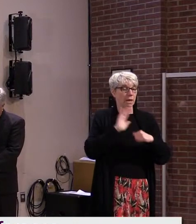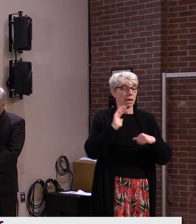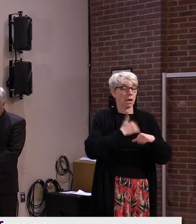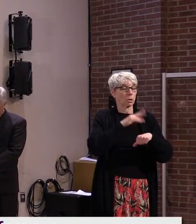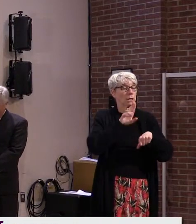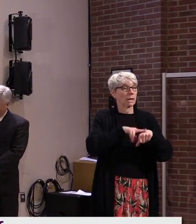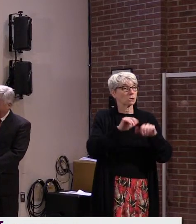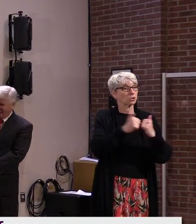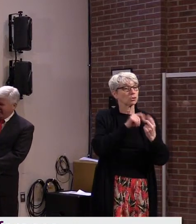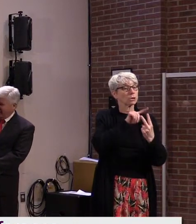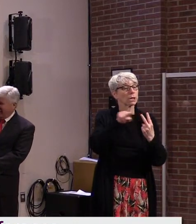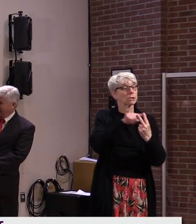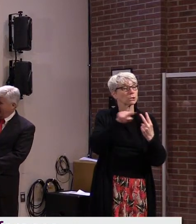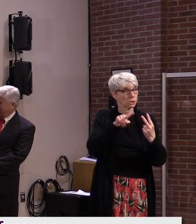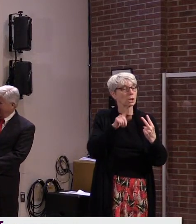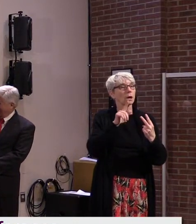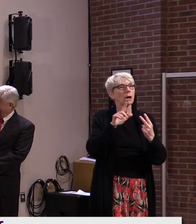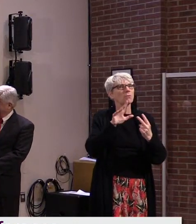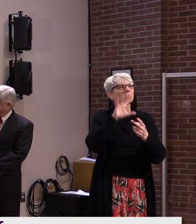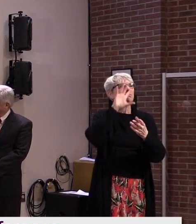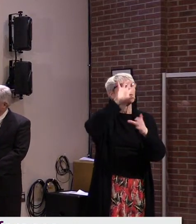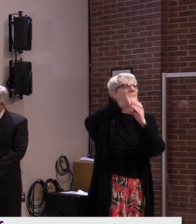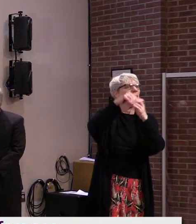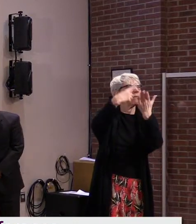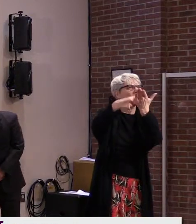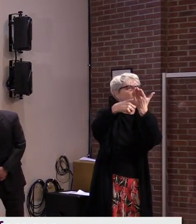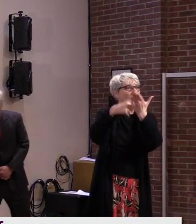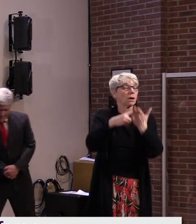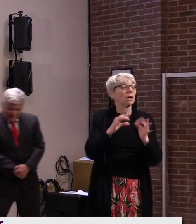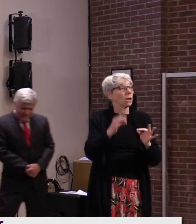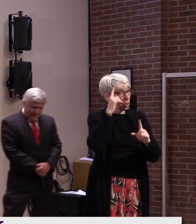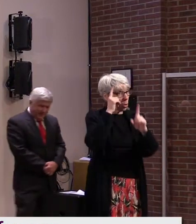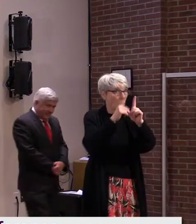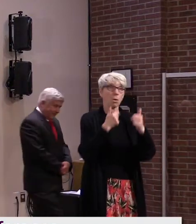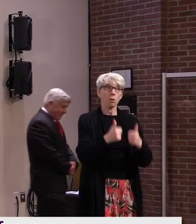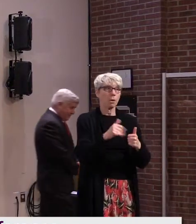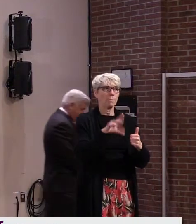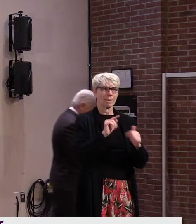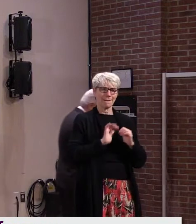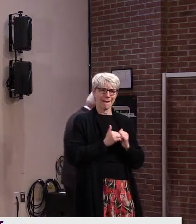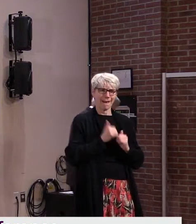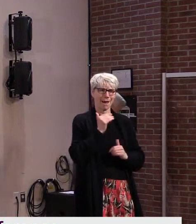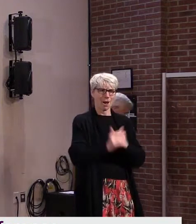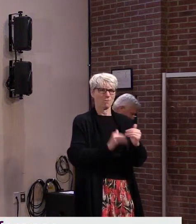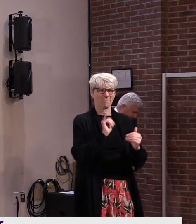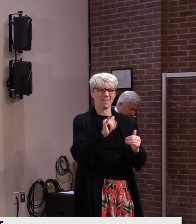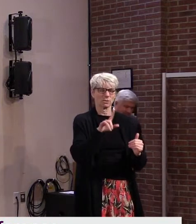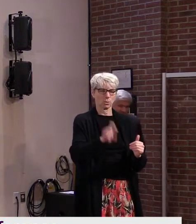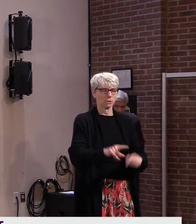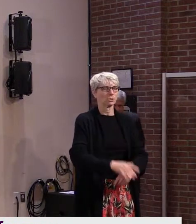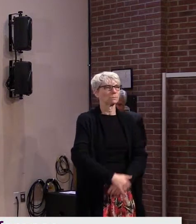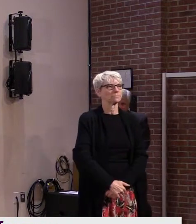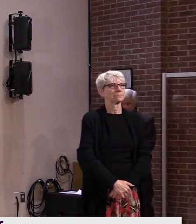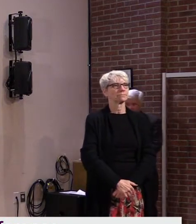have engaged on this issue. We'll see where it comes out. But again, the goal is laudable. I think they just have to figure out the way to get there.